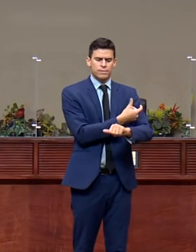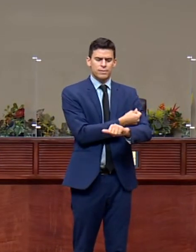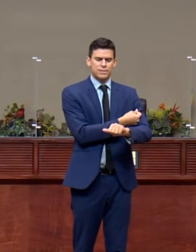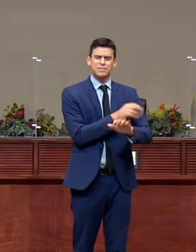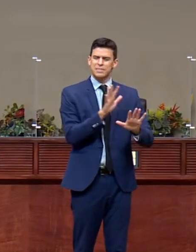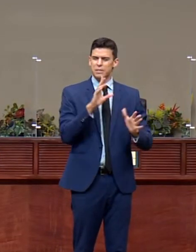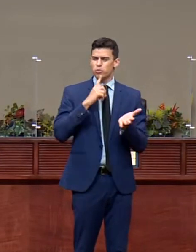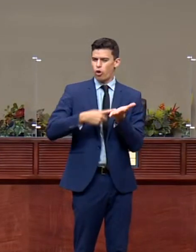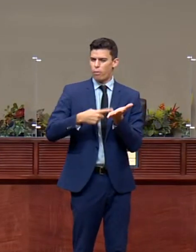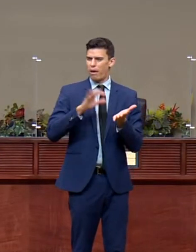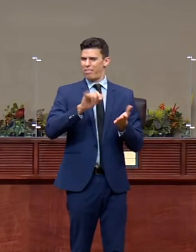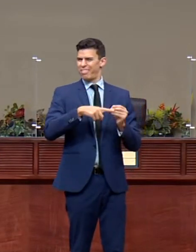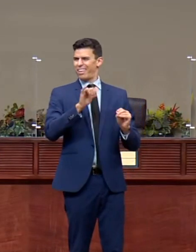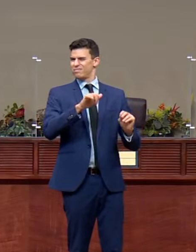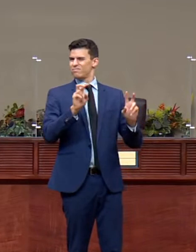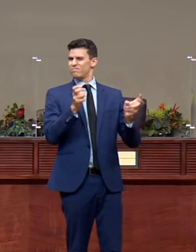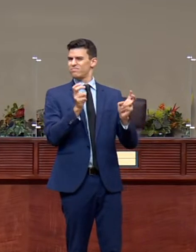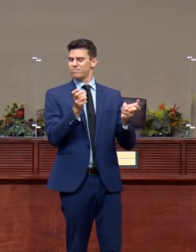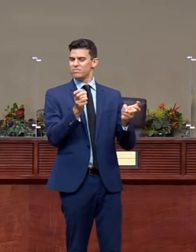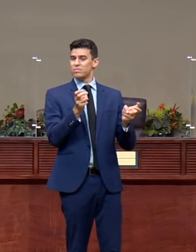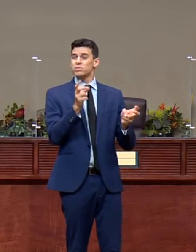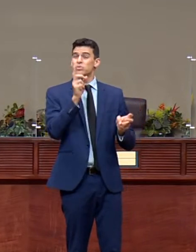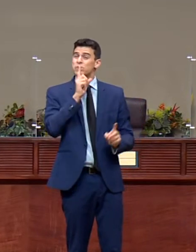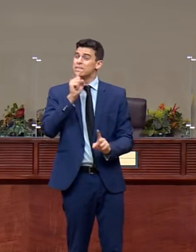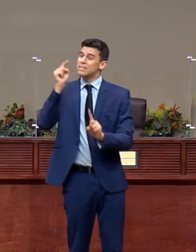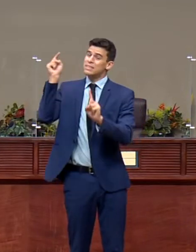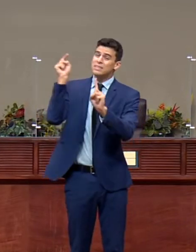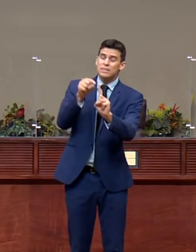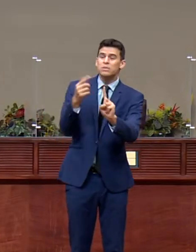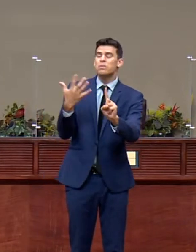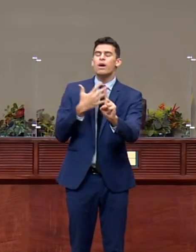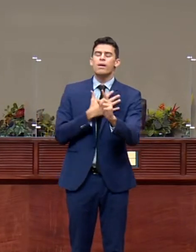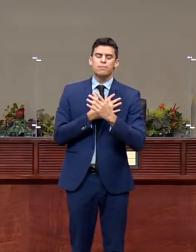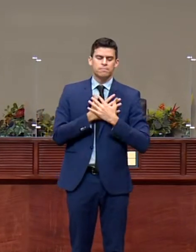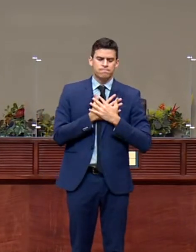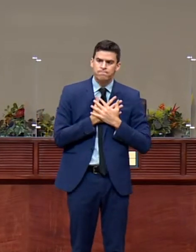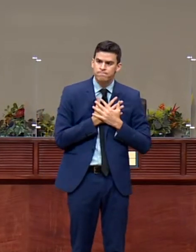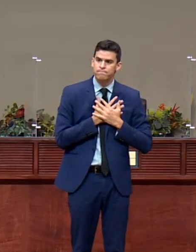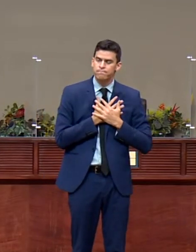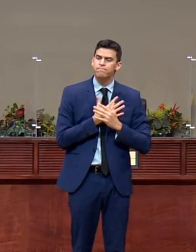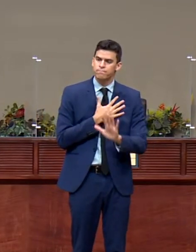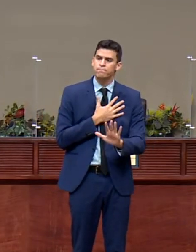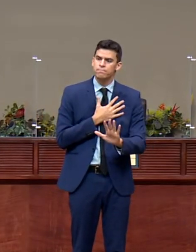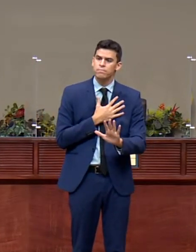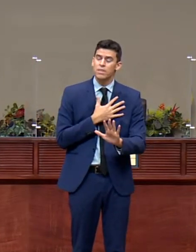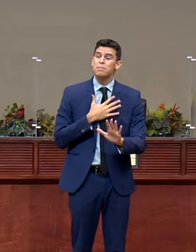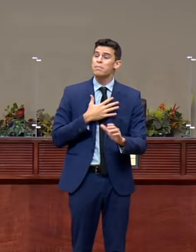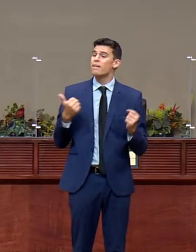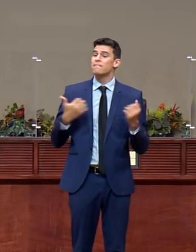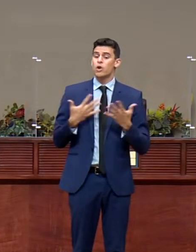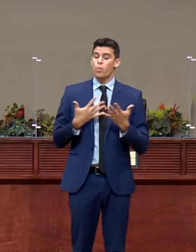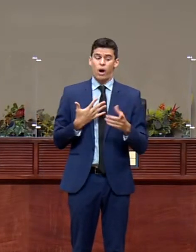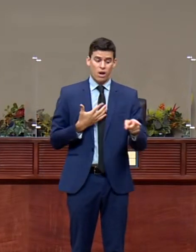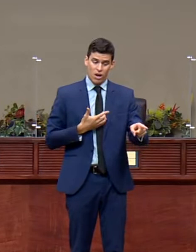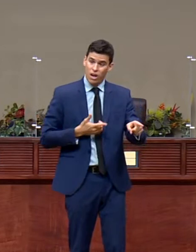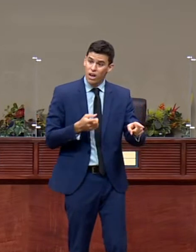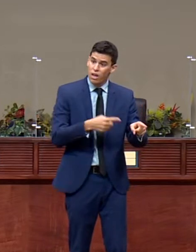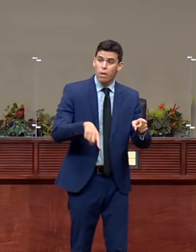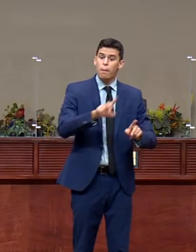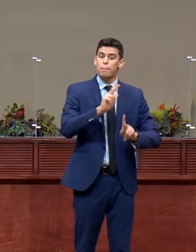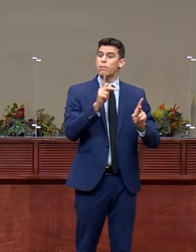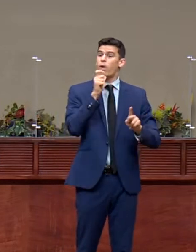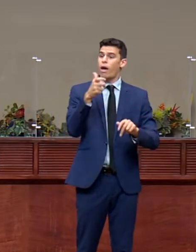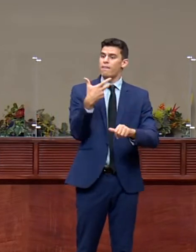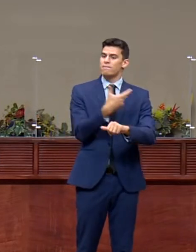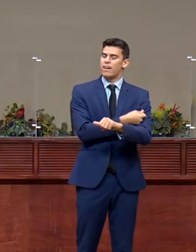is talk about this with compassion. My fear is that the unvaccinated are those who are going to